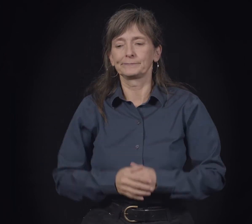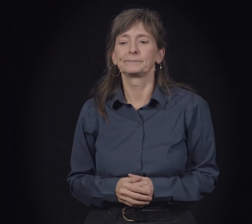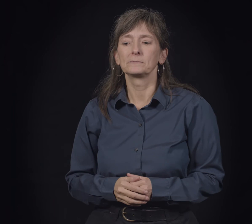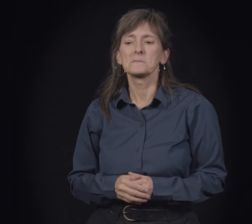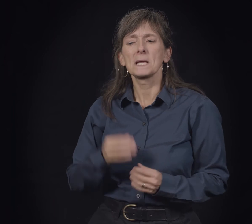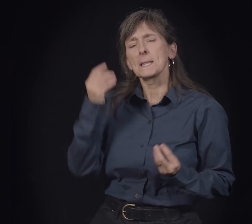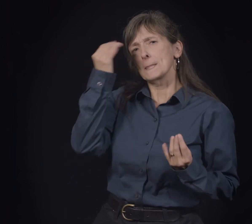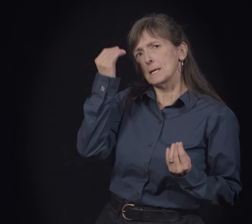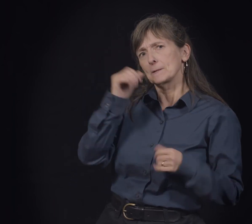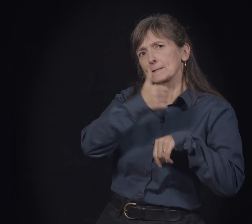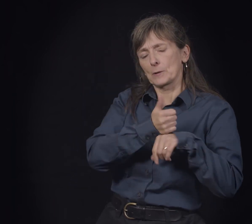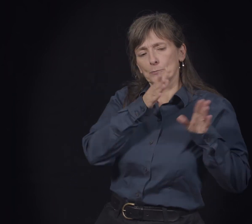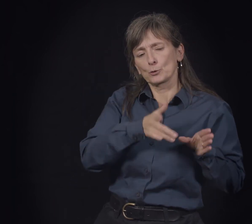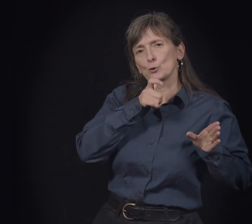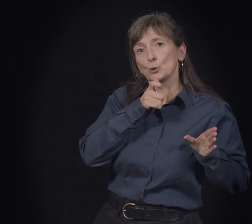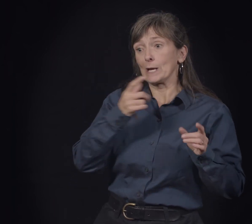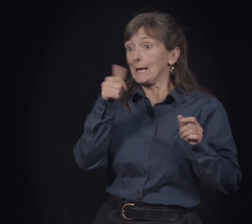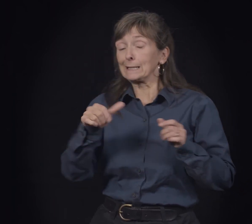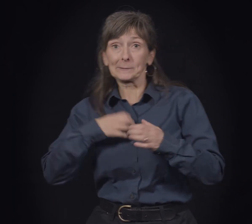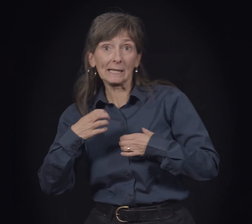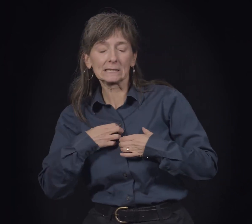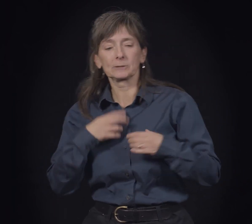Have more engagement opportunities with the public.